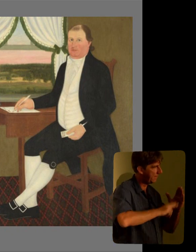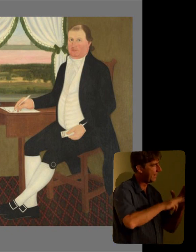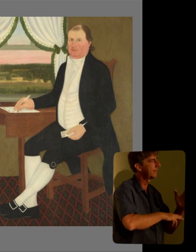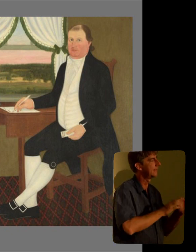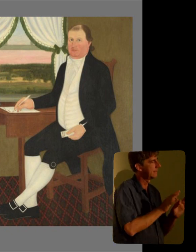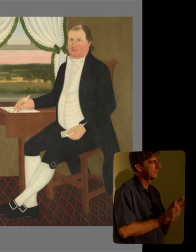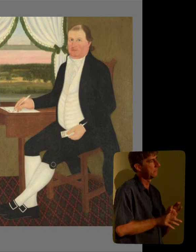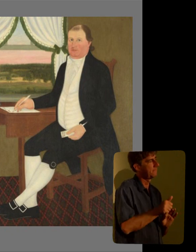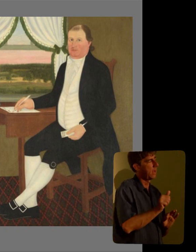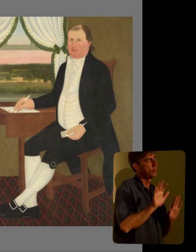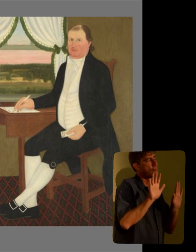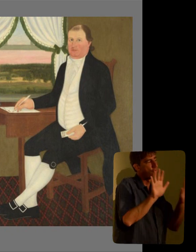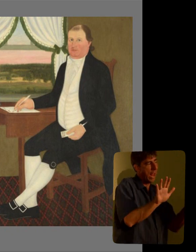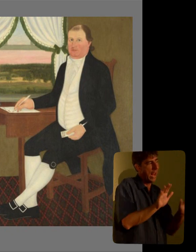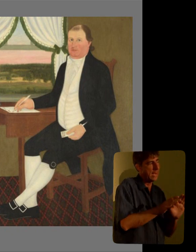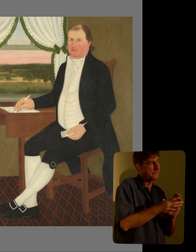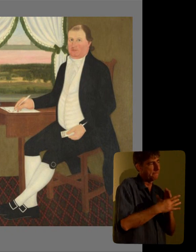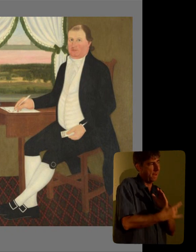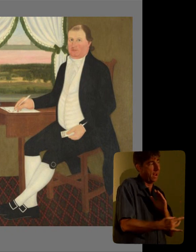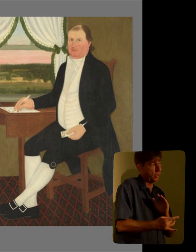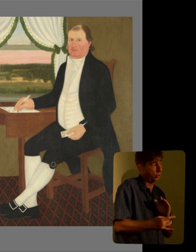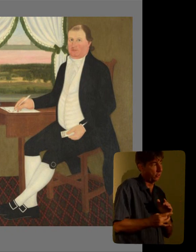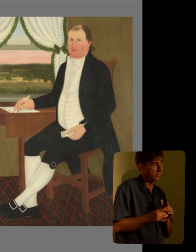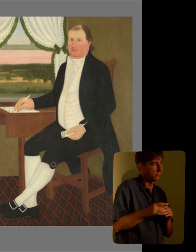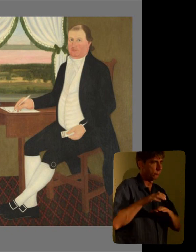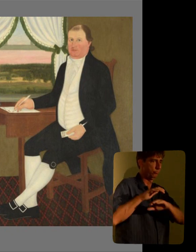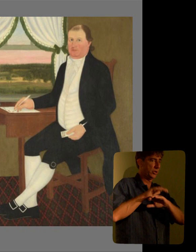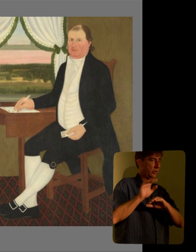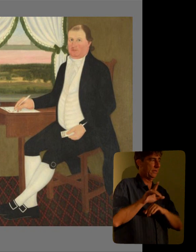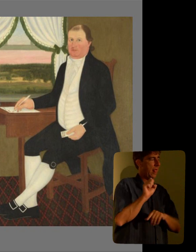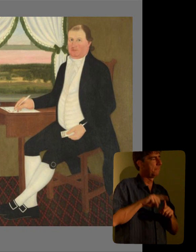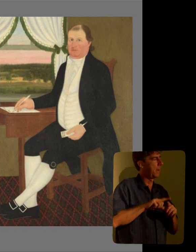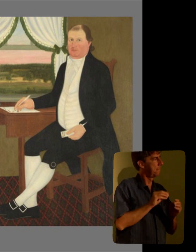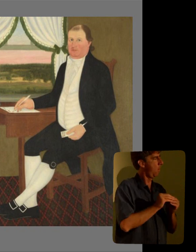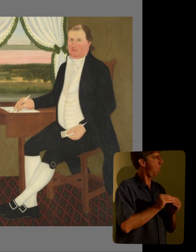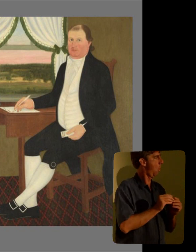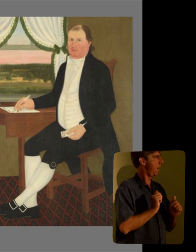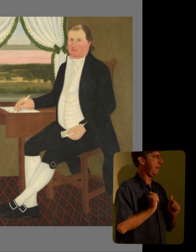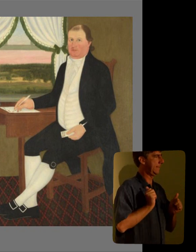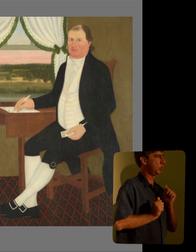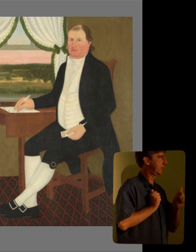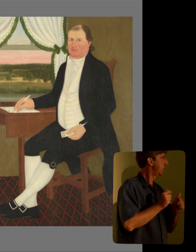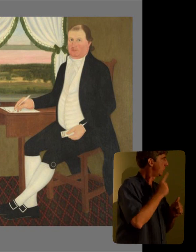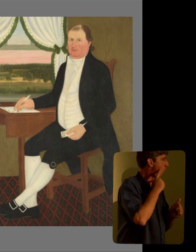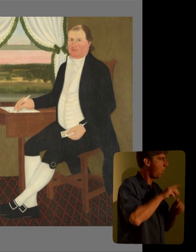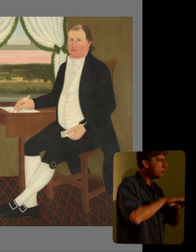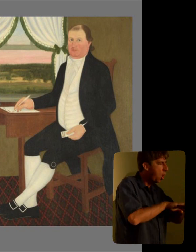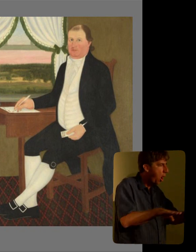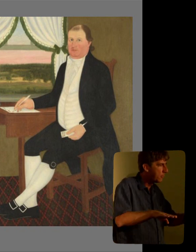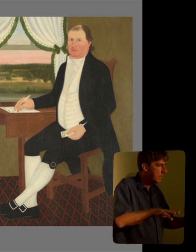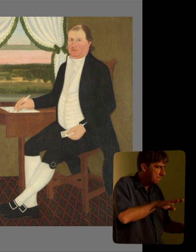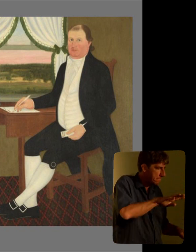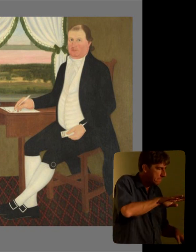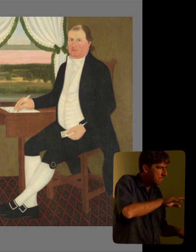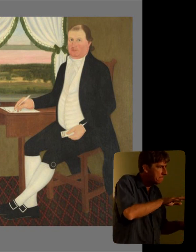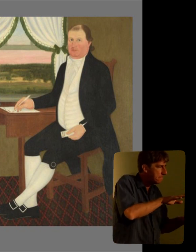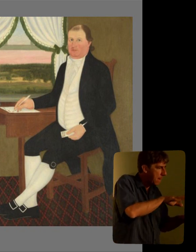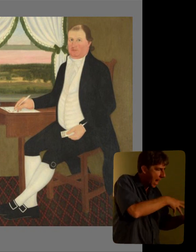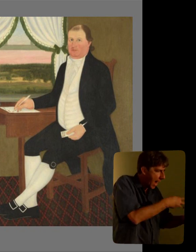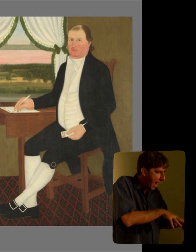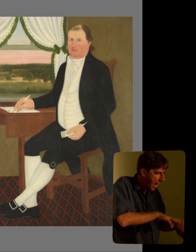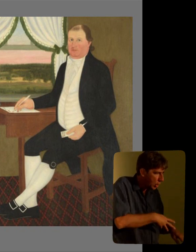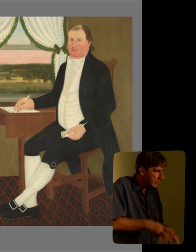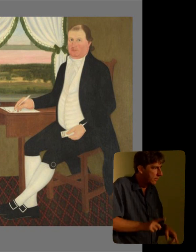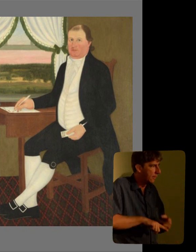simplified grand manner, but perhaps even more ambitious in the patterning of the carpet and the elaboration of the landscape in